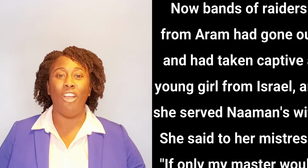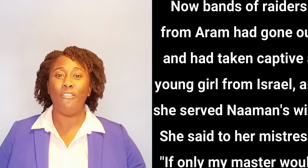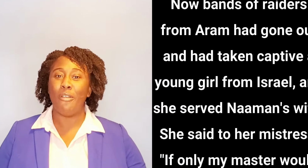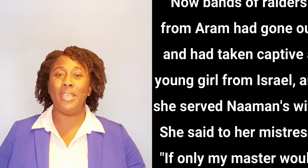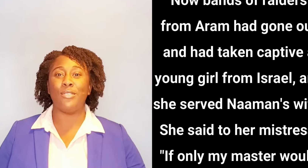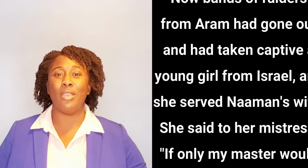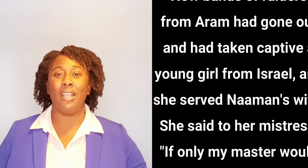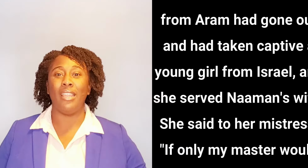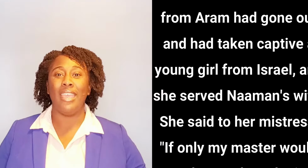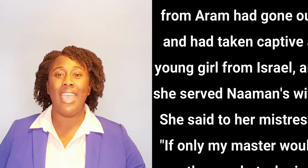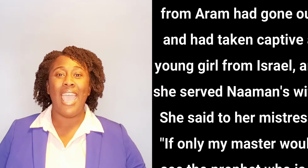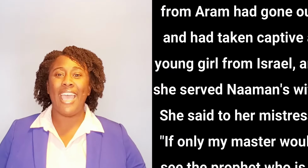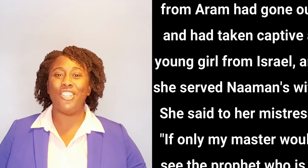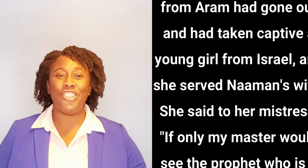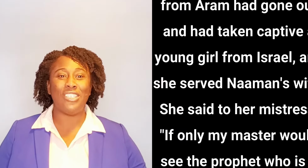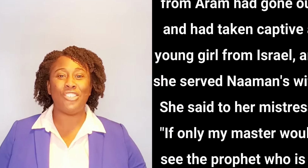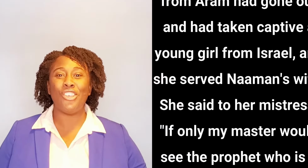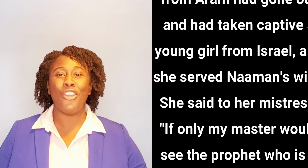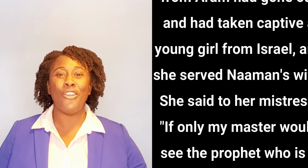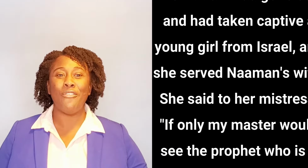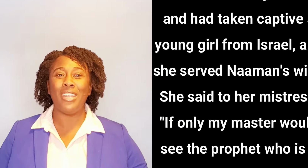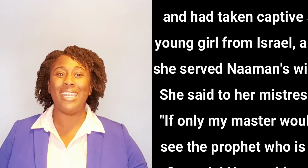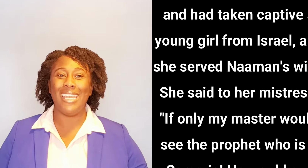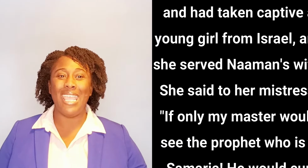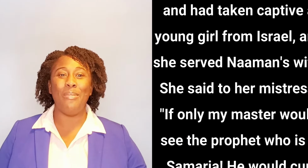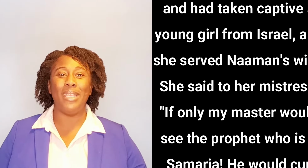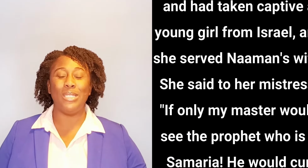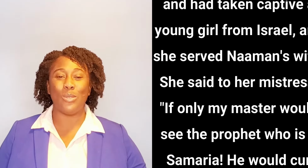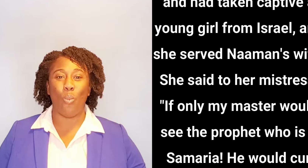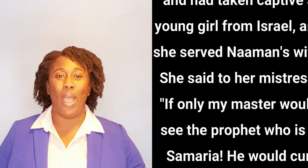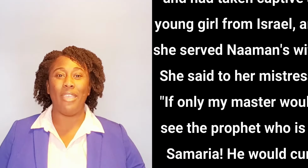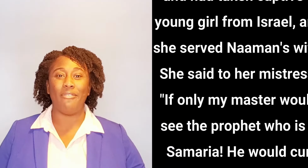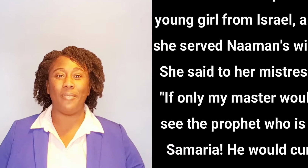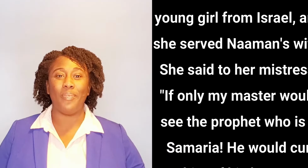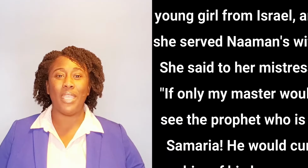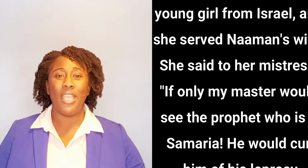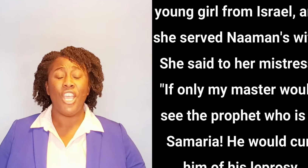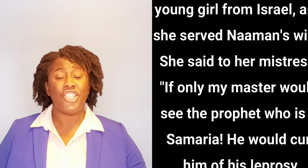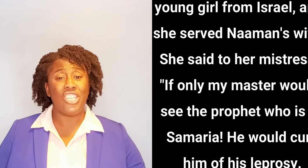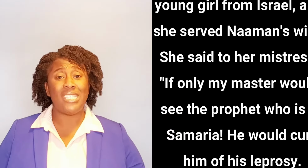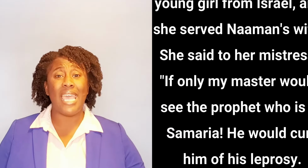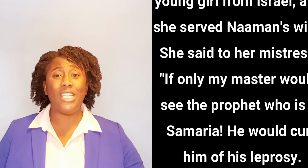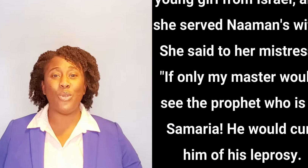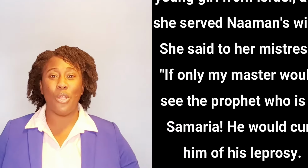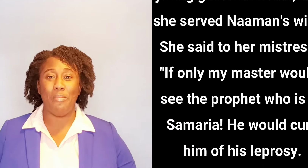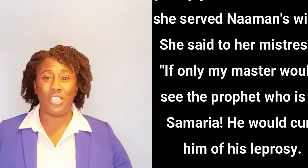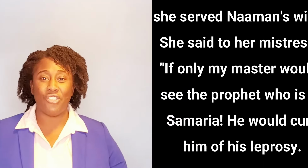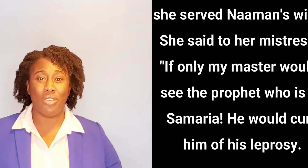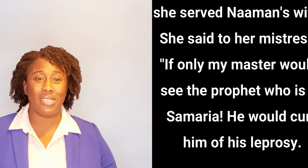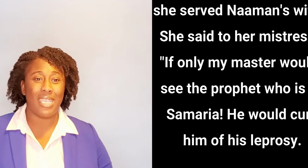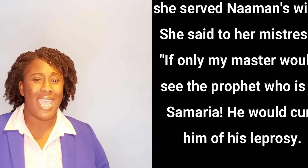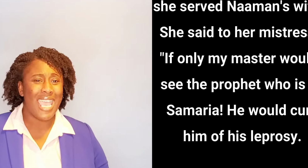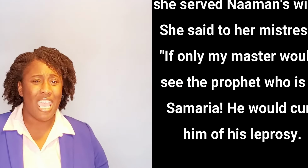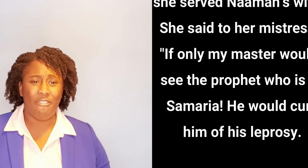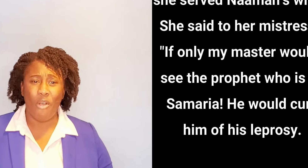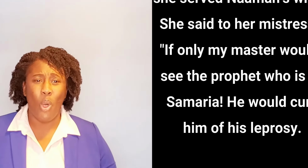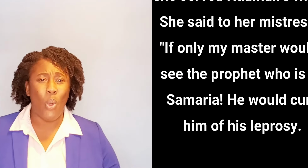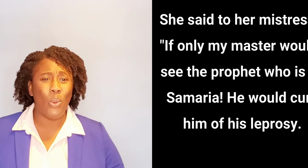from Israel, and she served Naaman's wife. She said to her mistress, 'If only